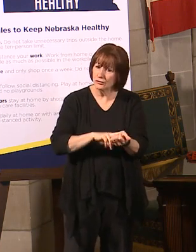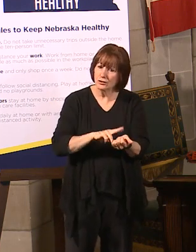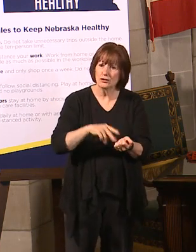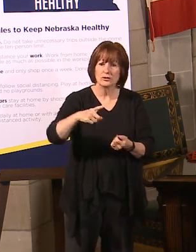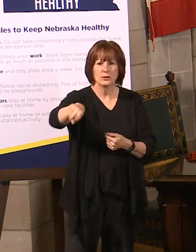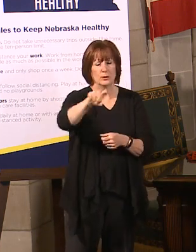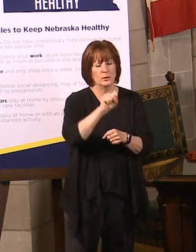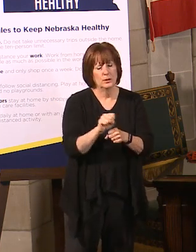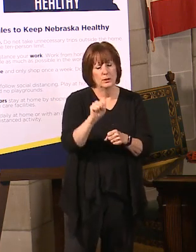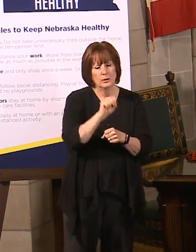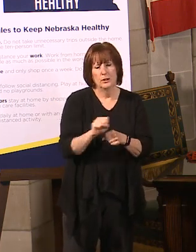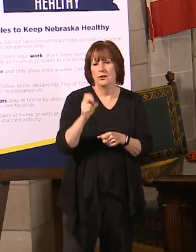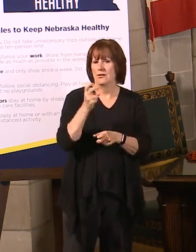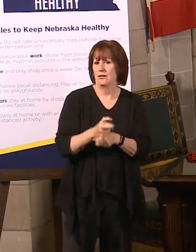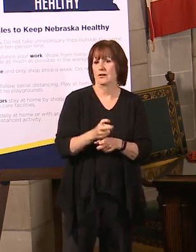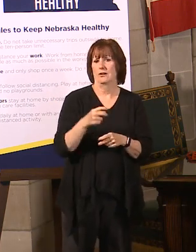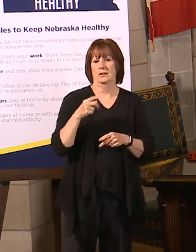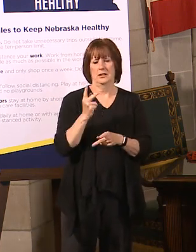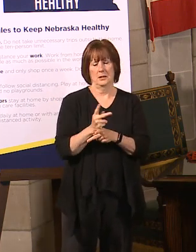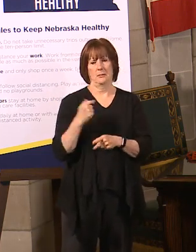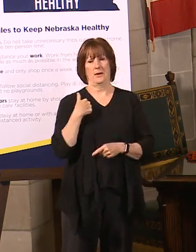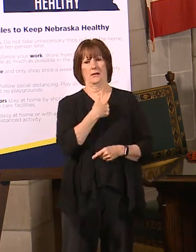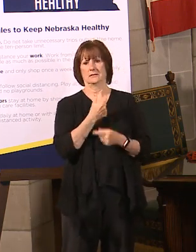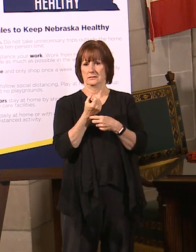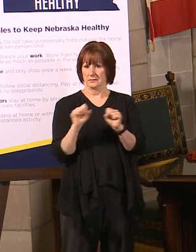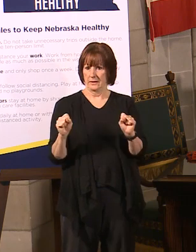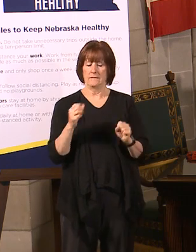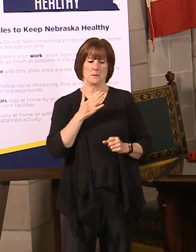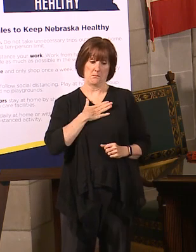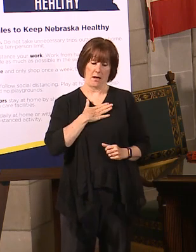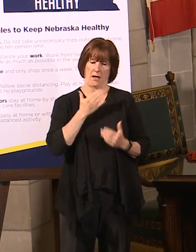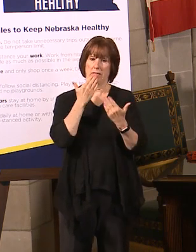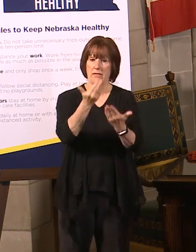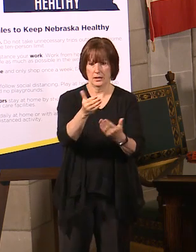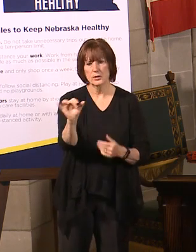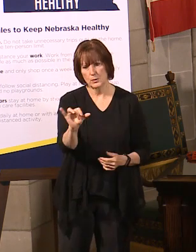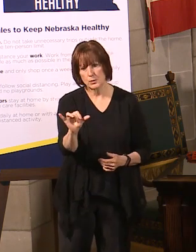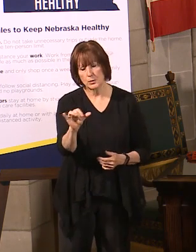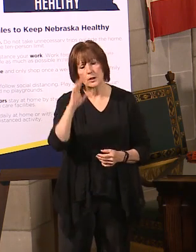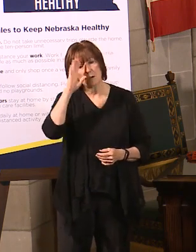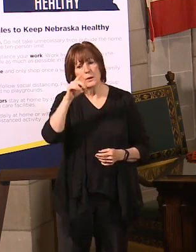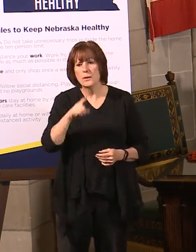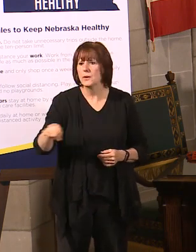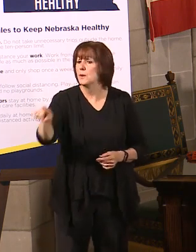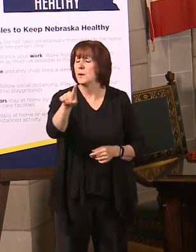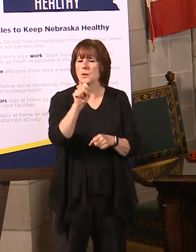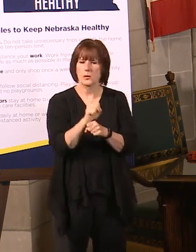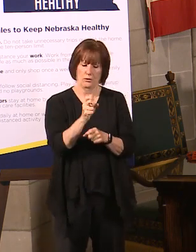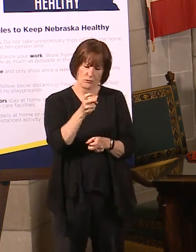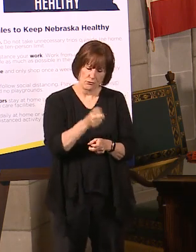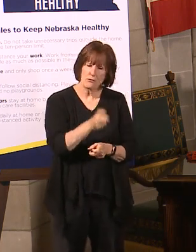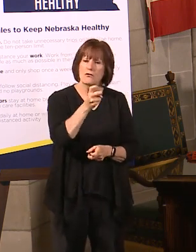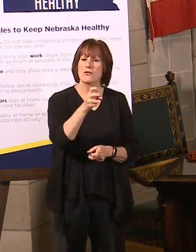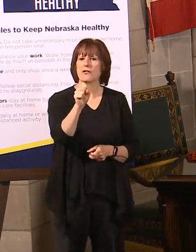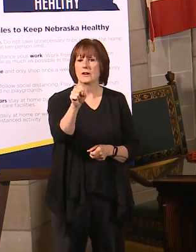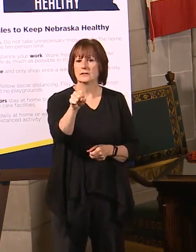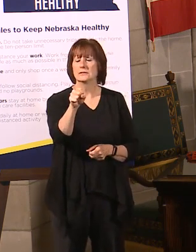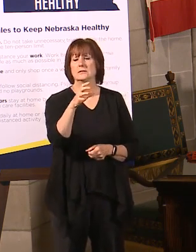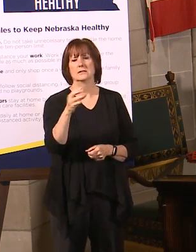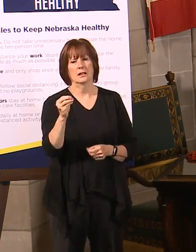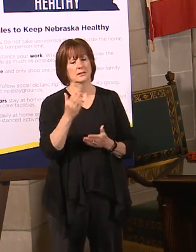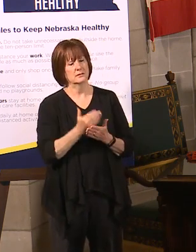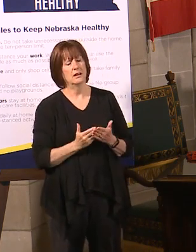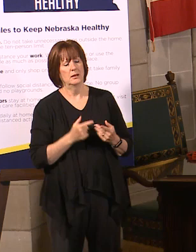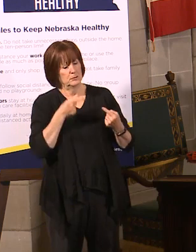keep Nebraskans safe. I want to add my thanks as well. Again, know that you work very, very hard under some trying